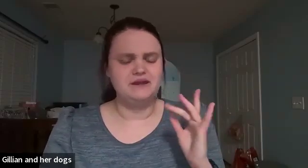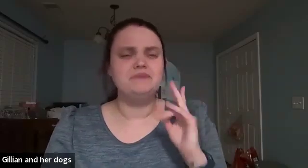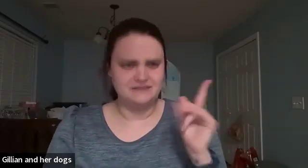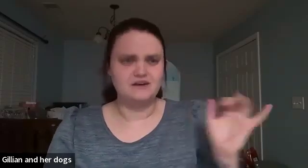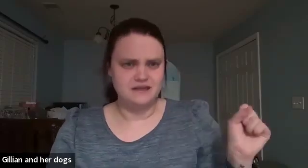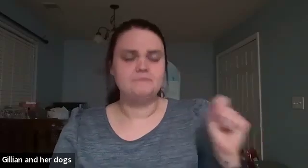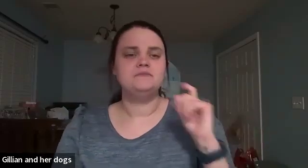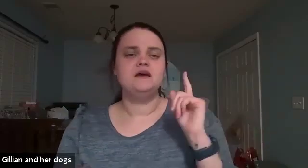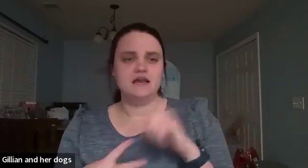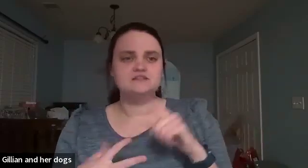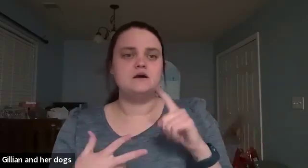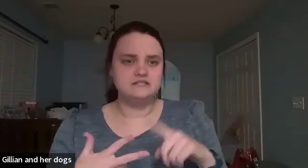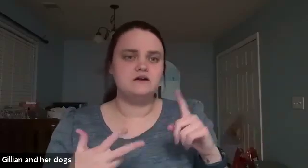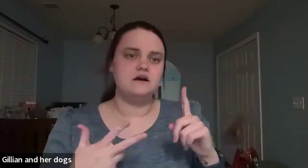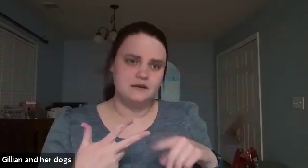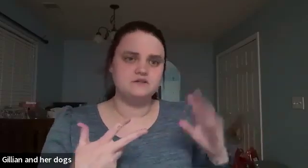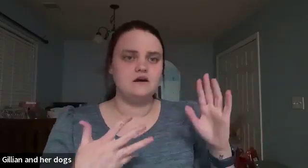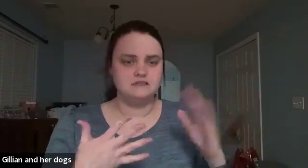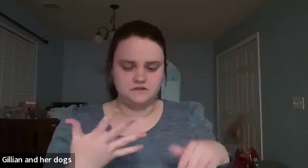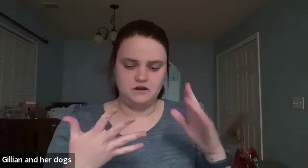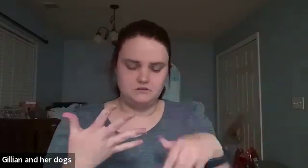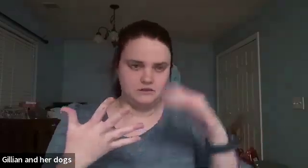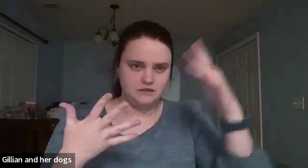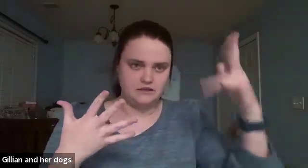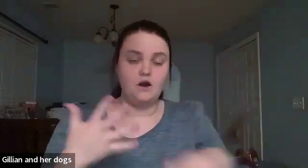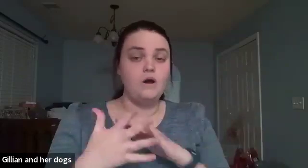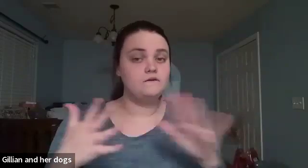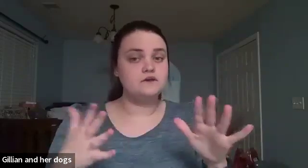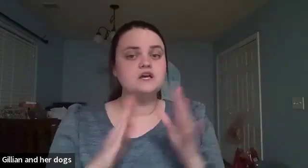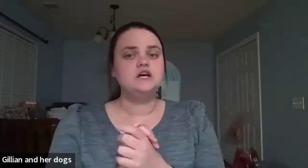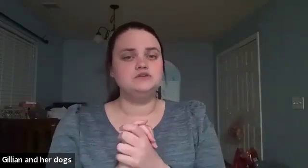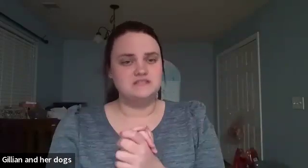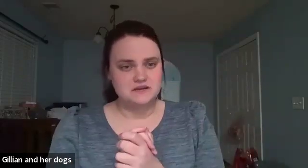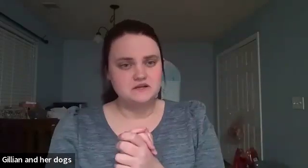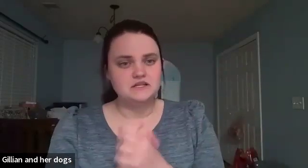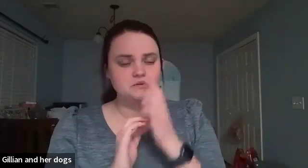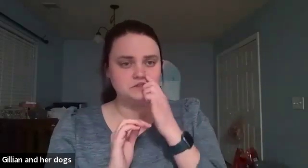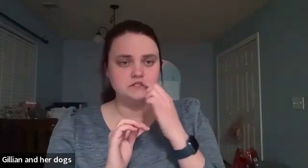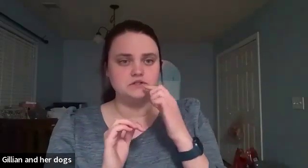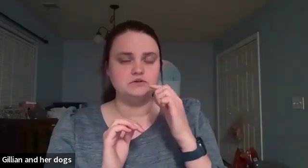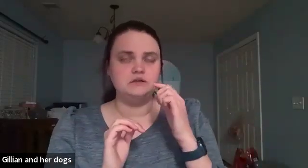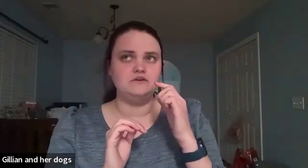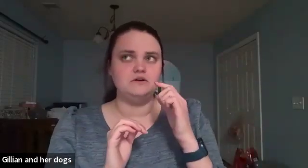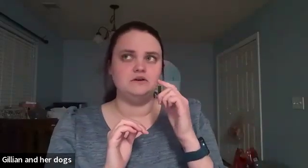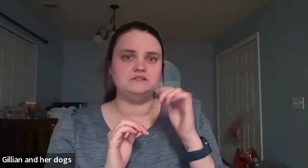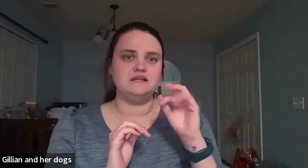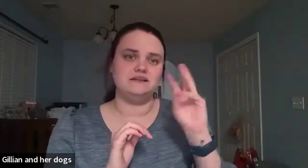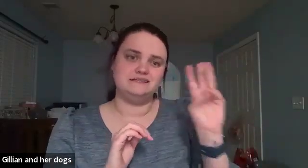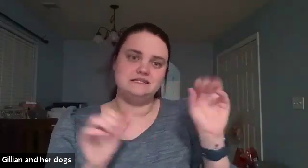am I? Pentagon, yeah. Hexagon, pentagon, heptagon, septagon, all of those, you typically will do either, you'll say like a